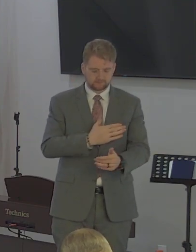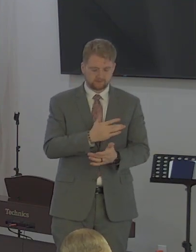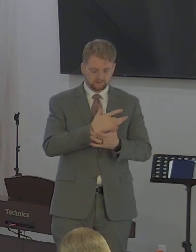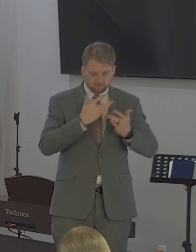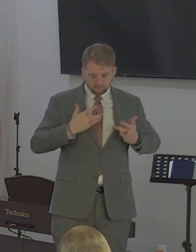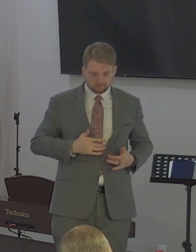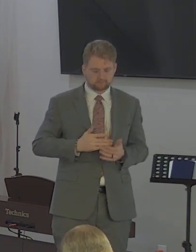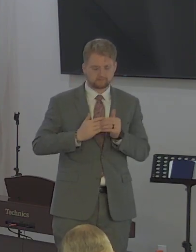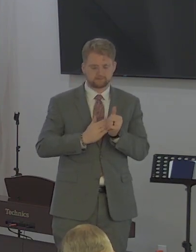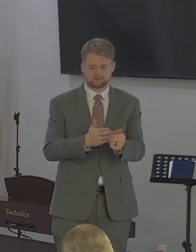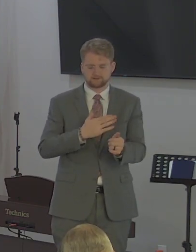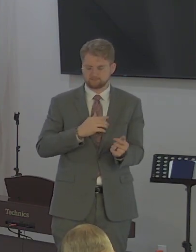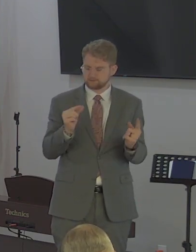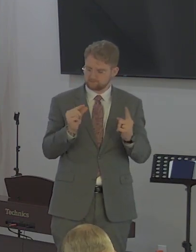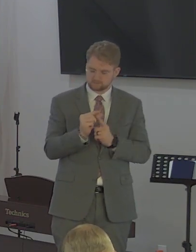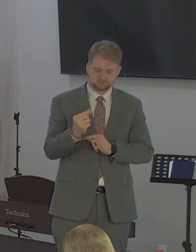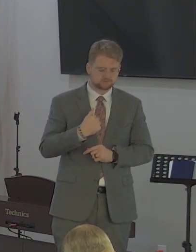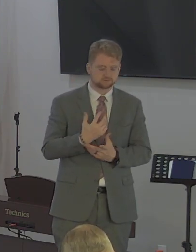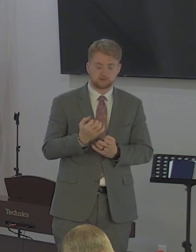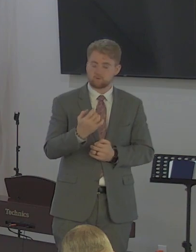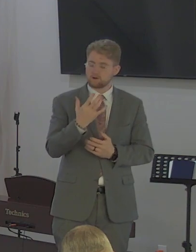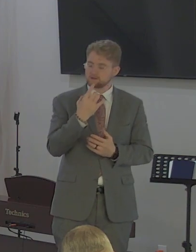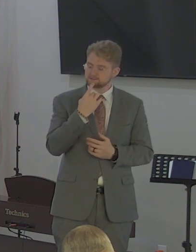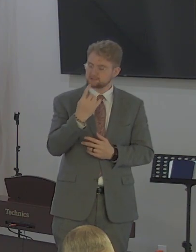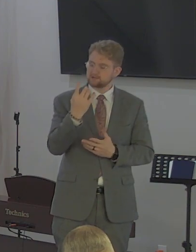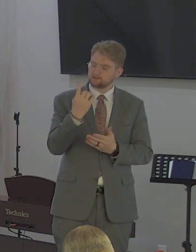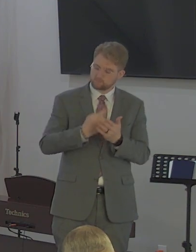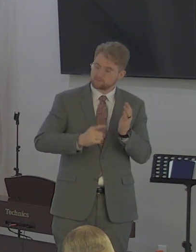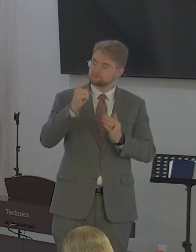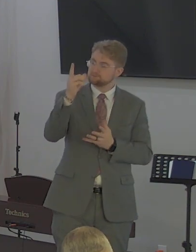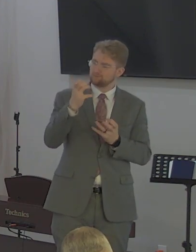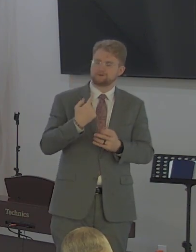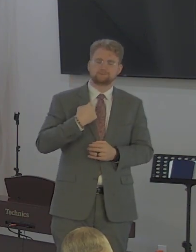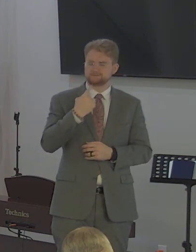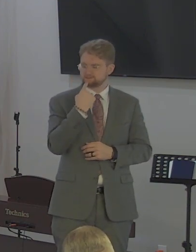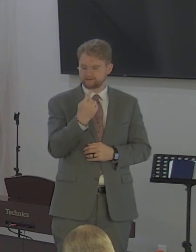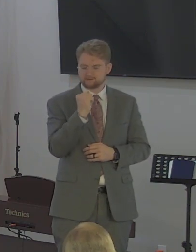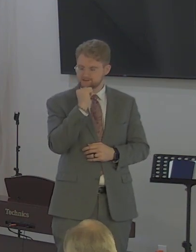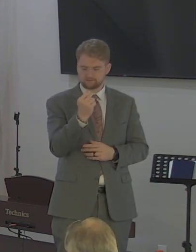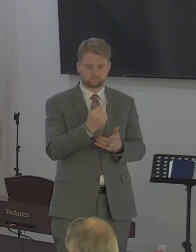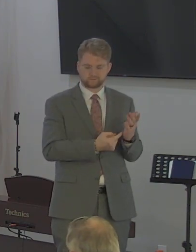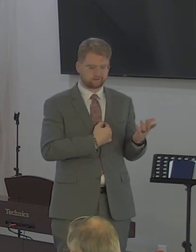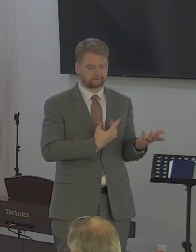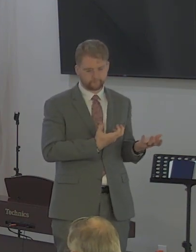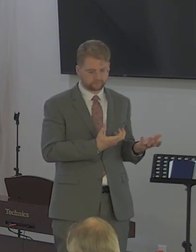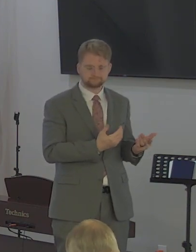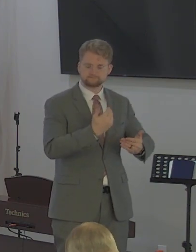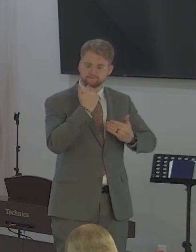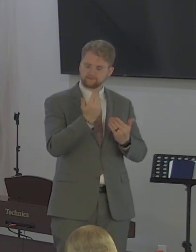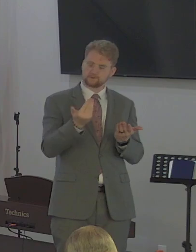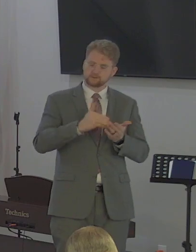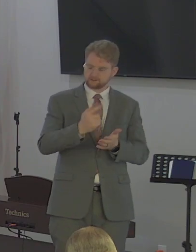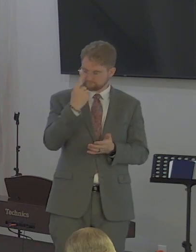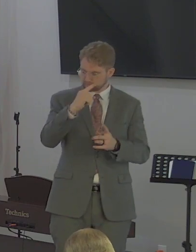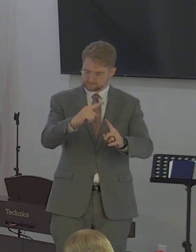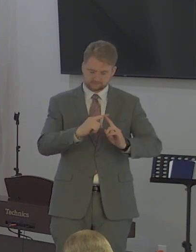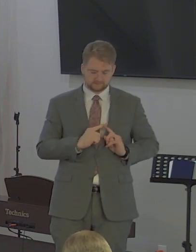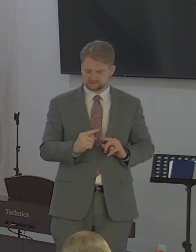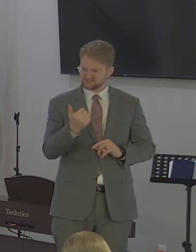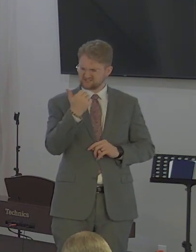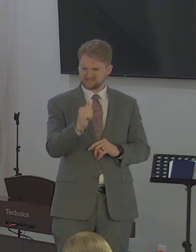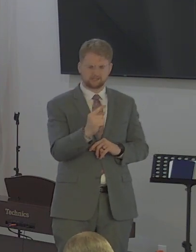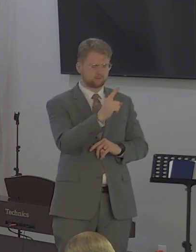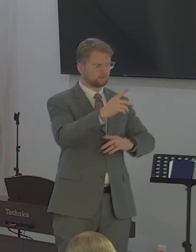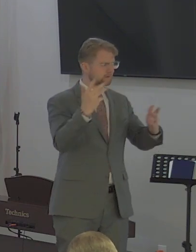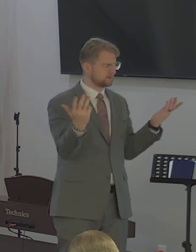say everything that the Word of God says, not what I say, Lord. And I pray that you'd help me with it. So I thank you again for salvation. Anybody here is lost, that you'd save them.